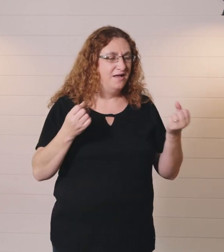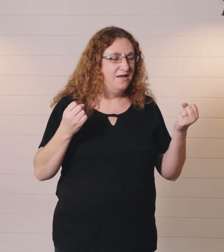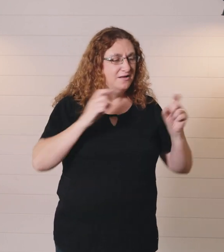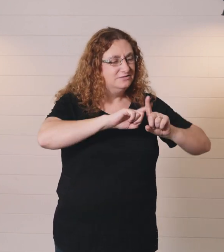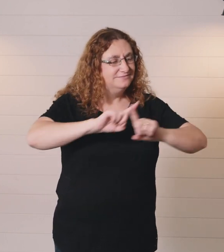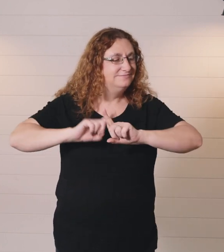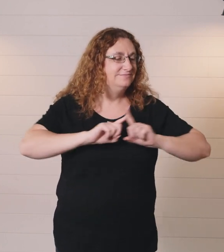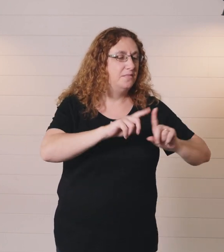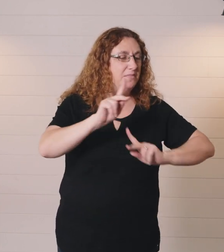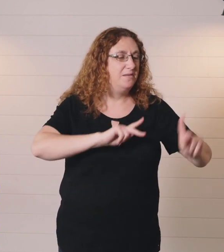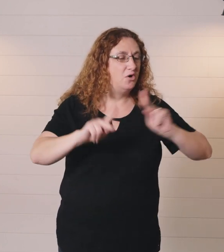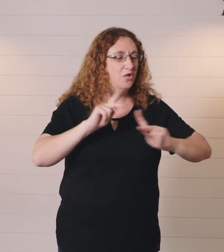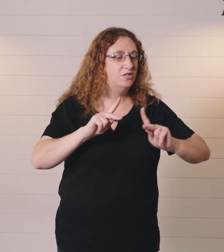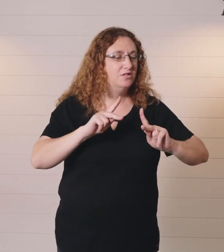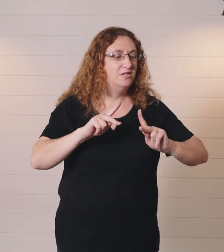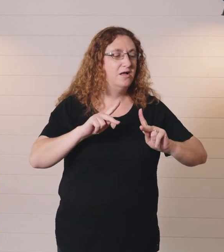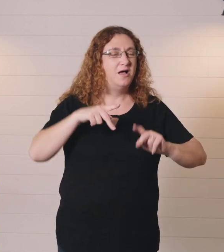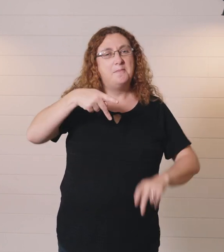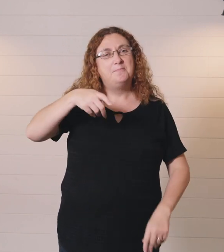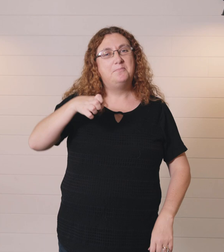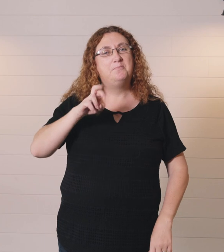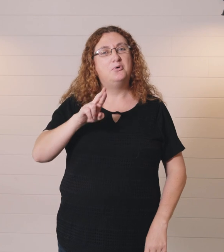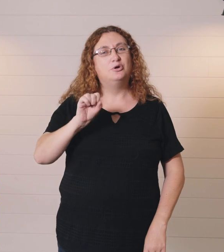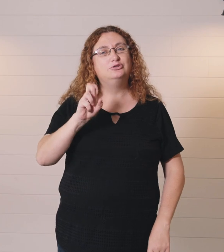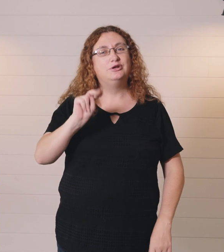great song of Revelation, "Worthy is the